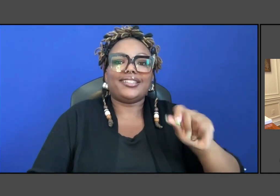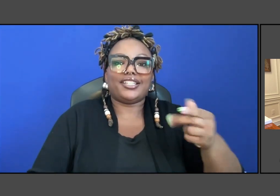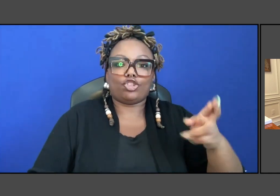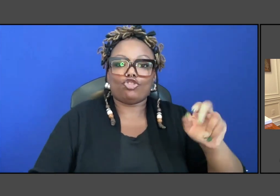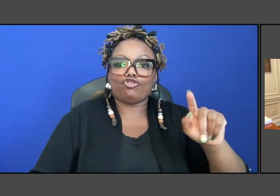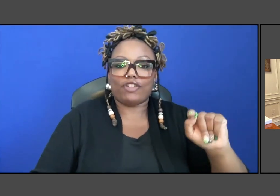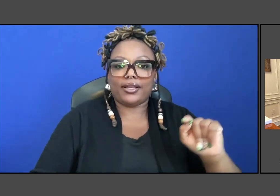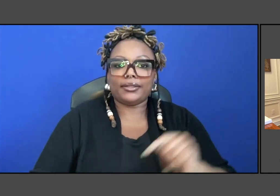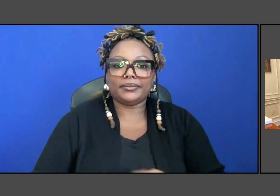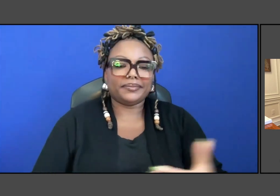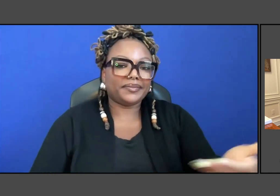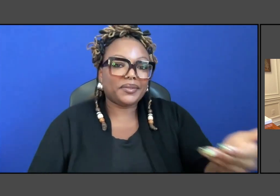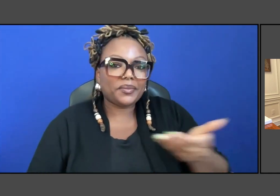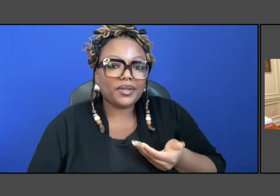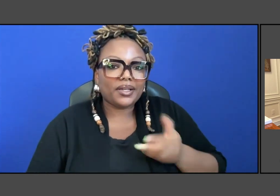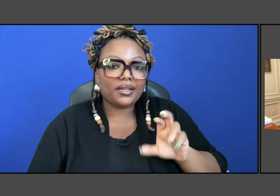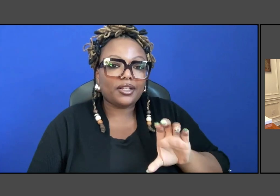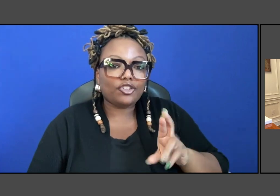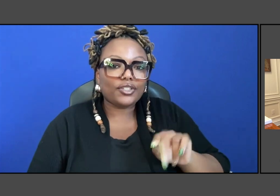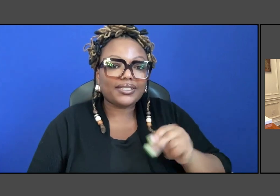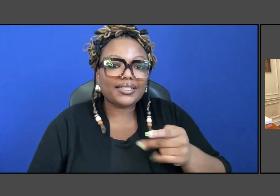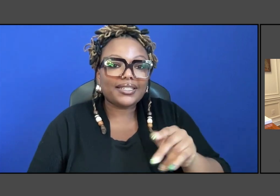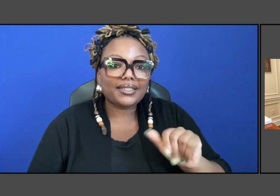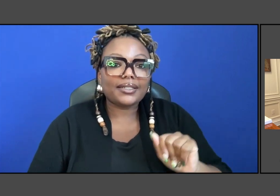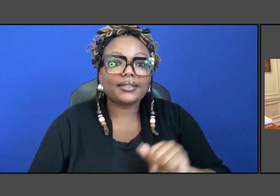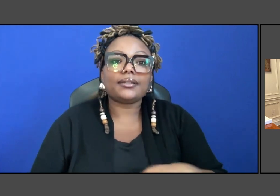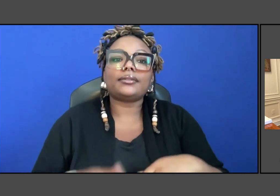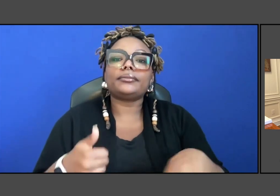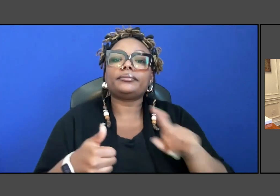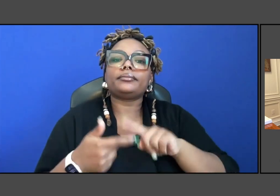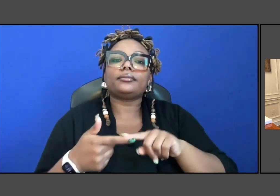you. Great to be Julián here. Castro. Hello.